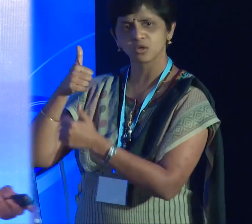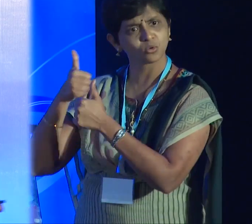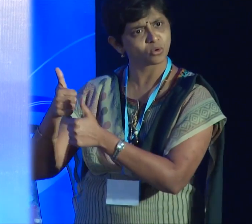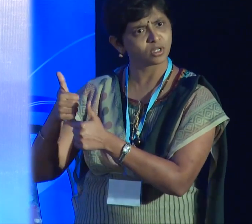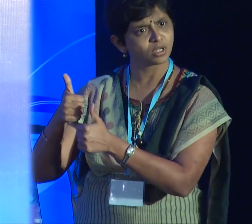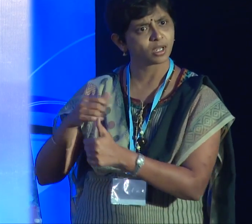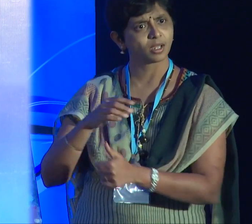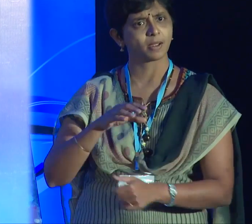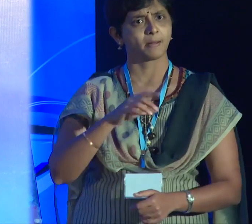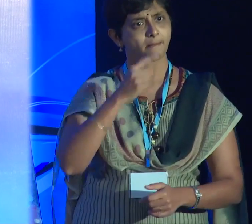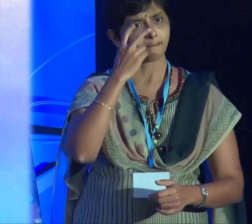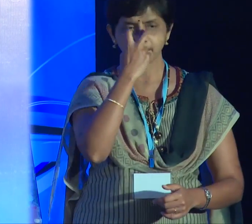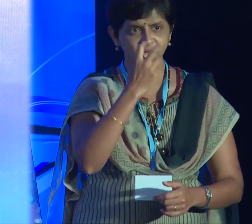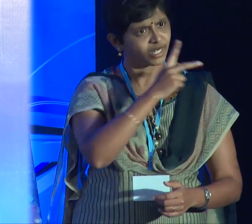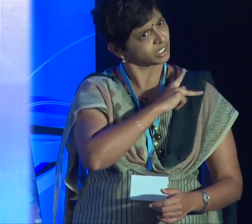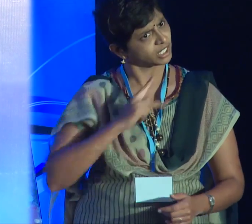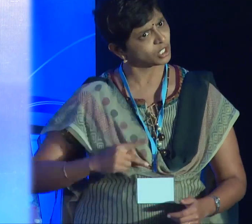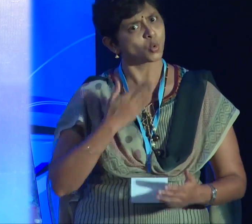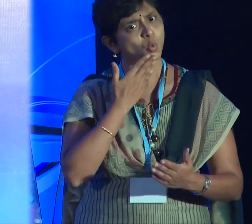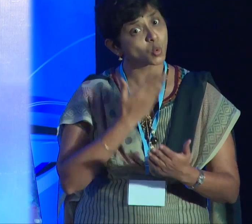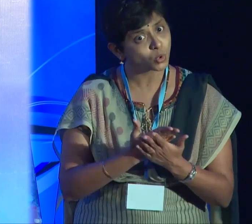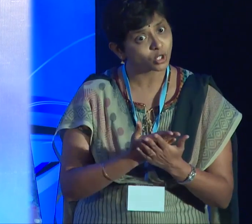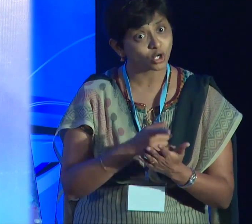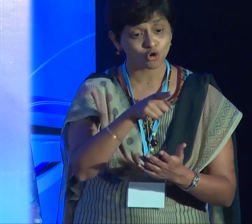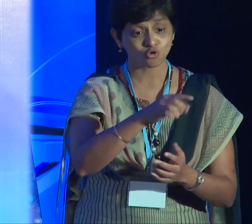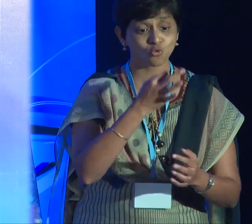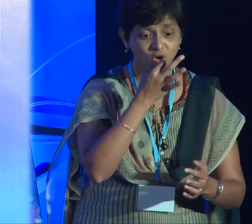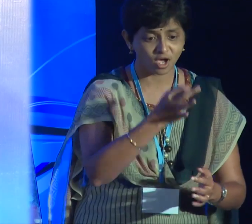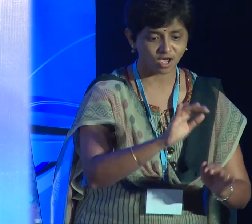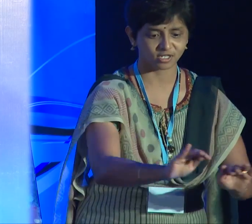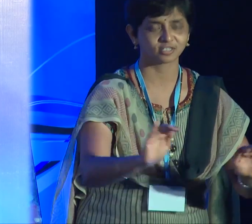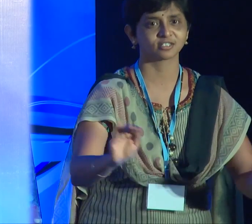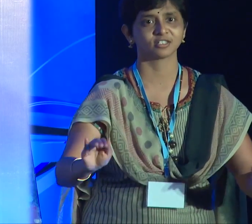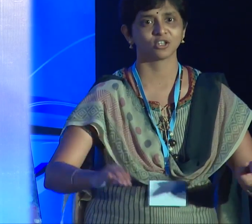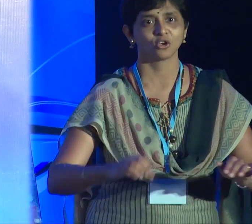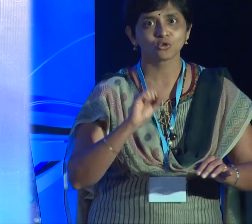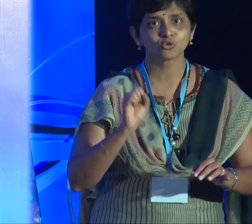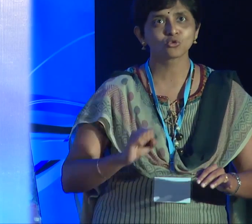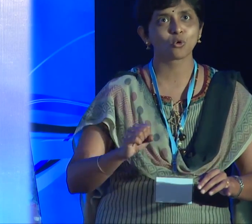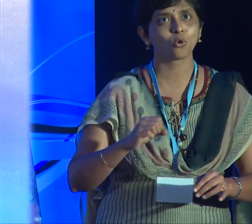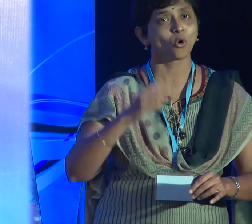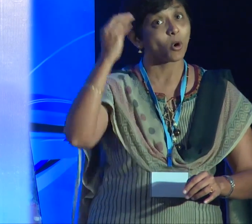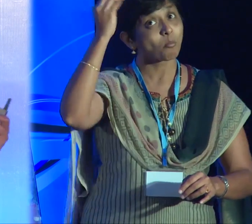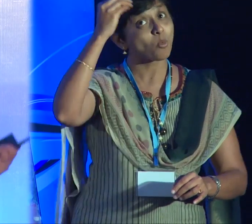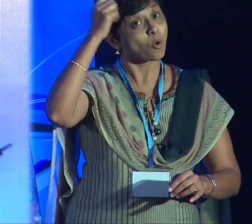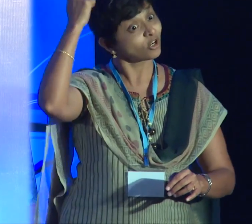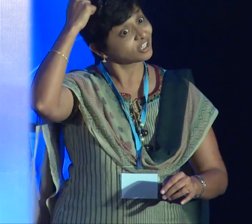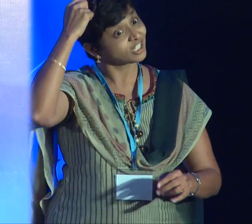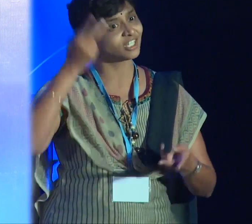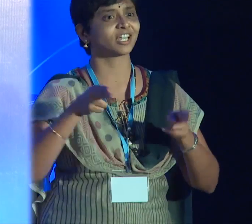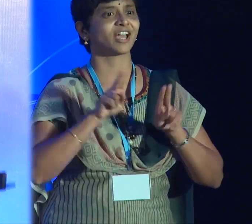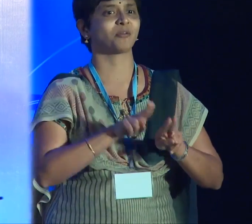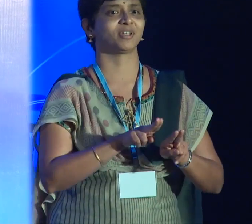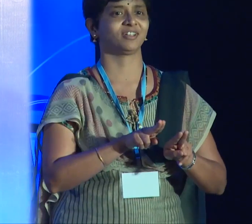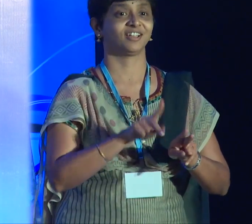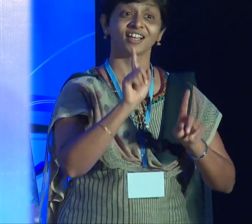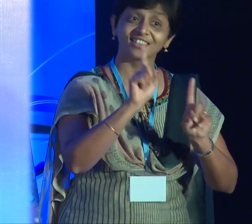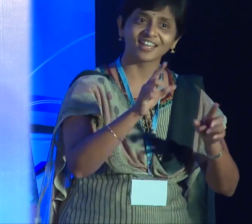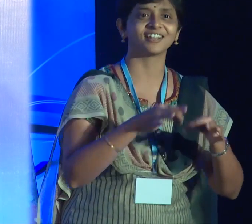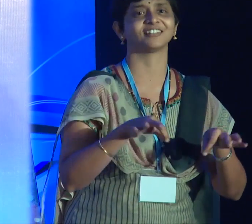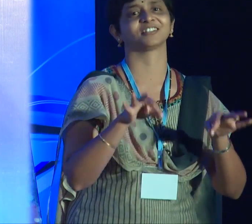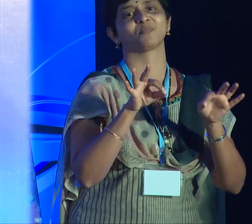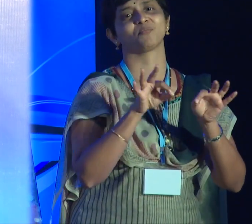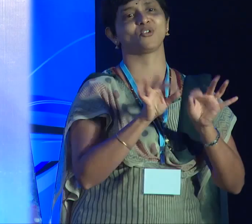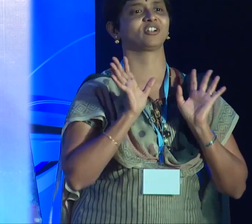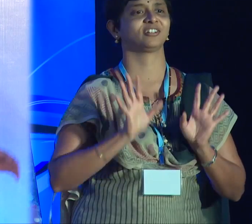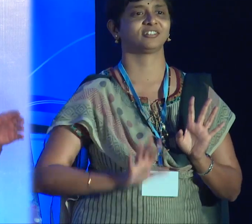right. There is no right decision. Most decisions often are cruel. And this, in my opinion,